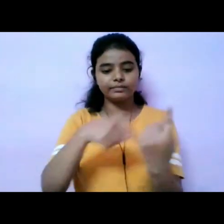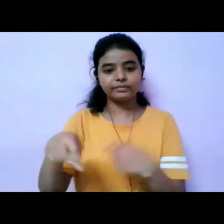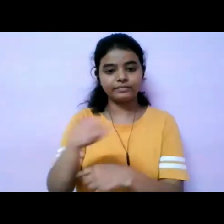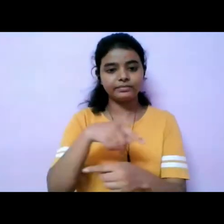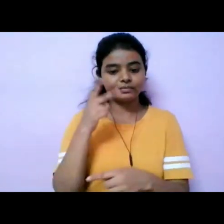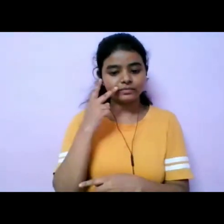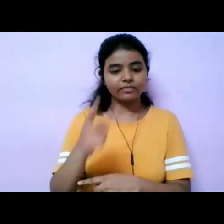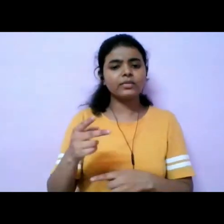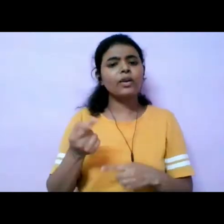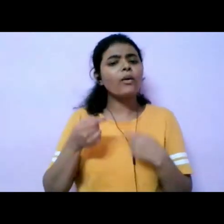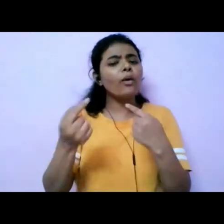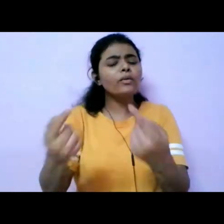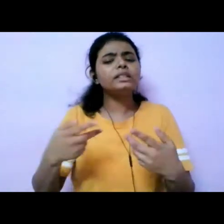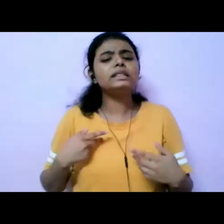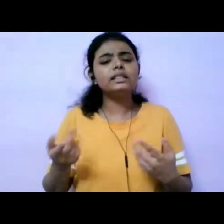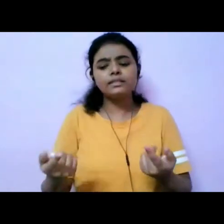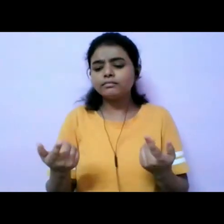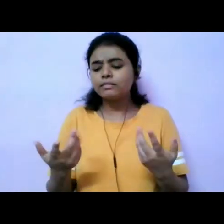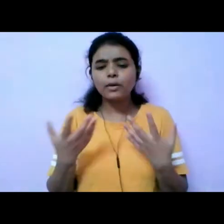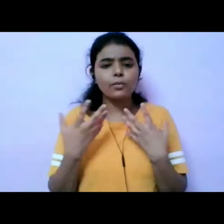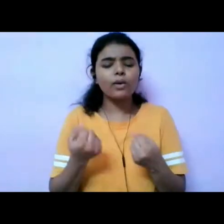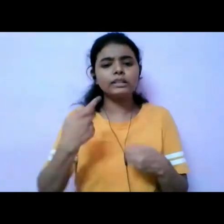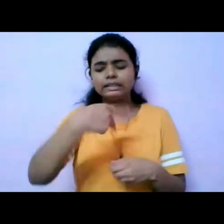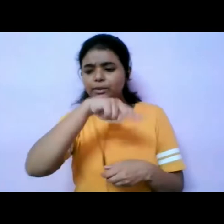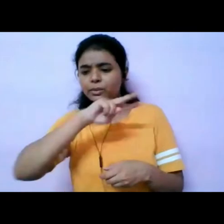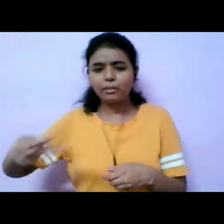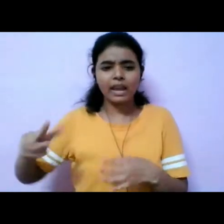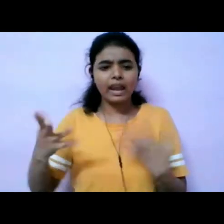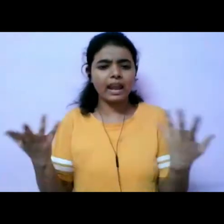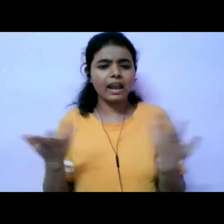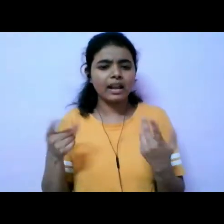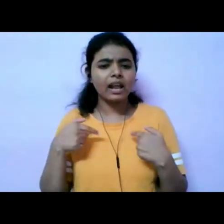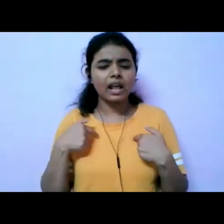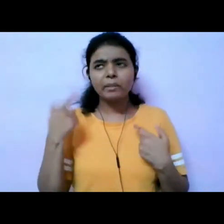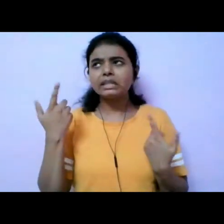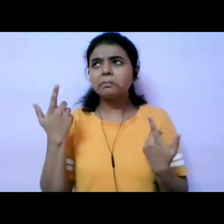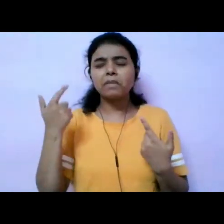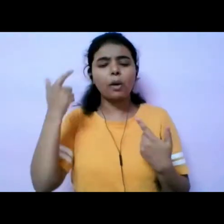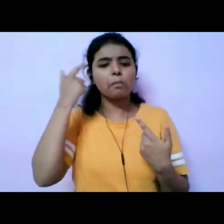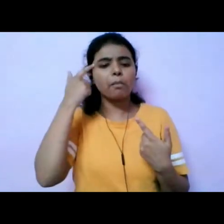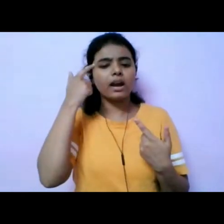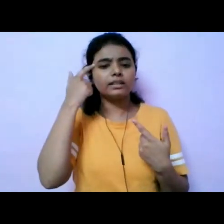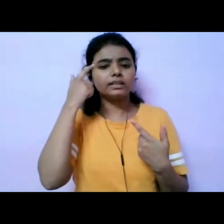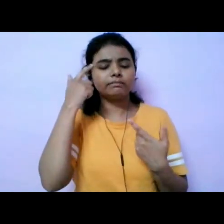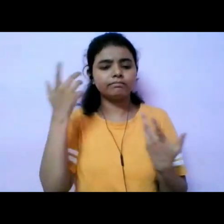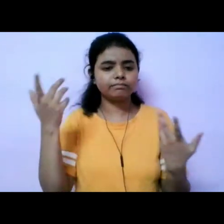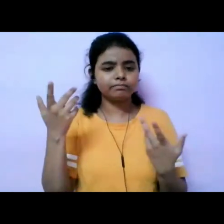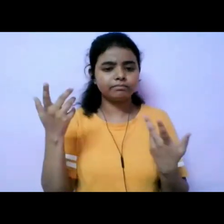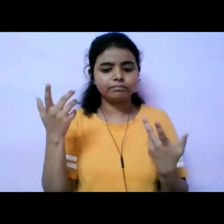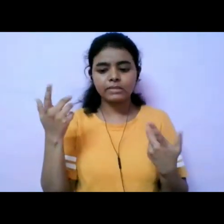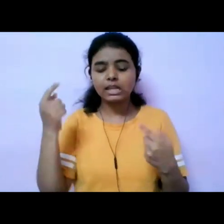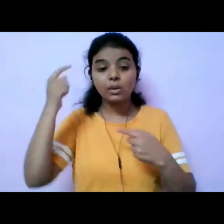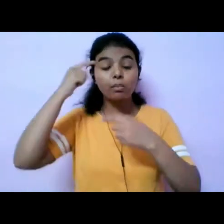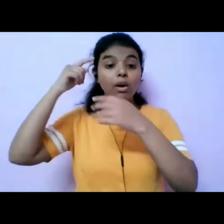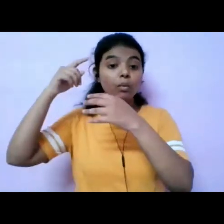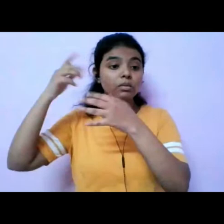Often I am permitted to return to a meadow, as if it were a given property of the mind, that certain